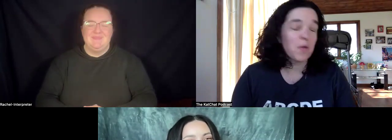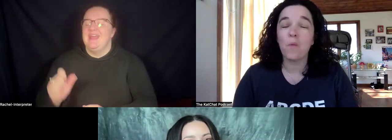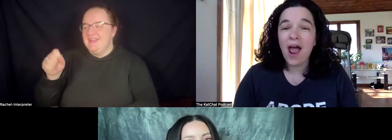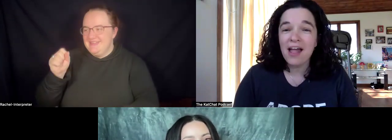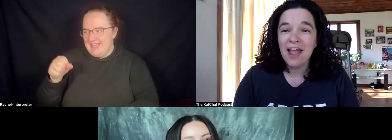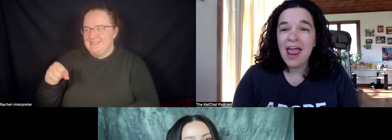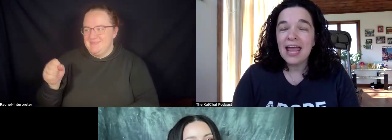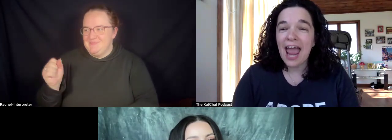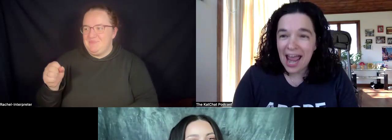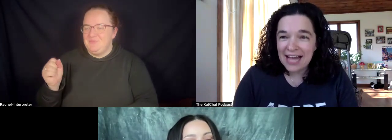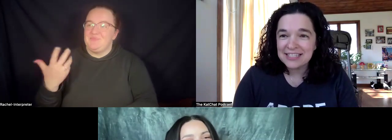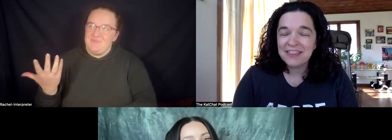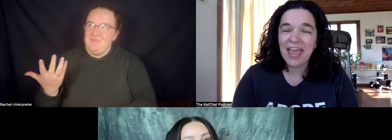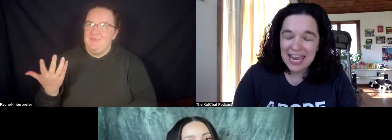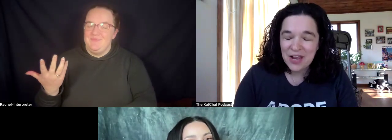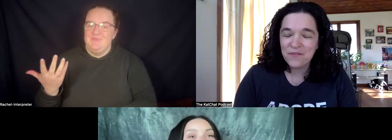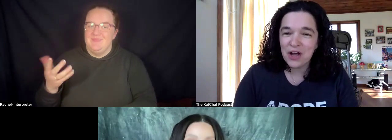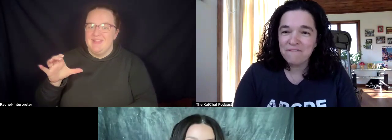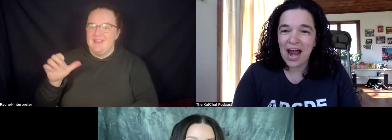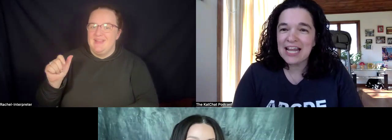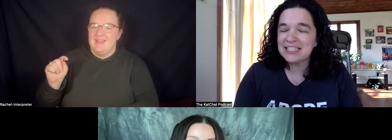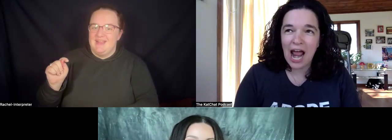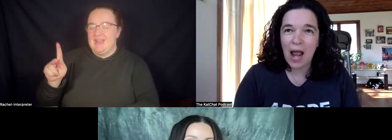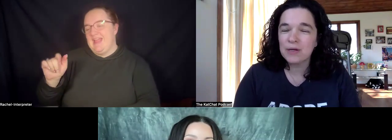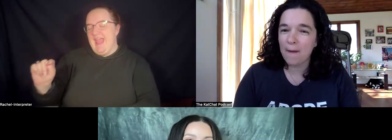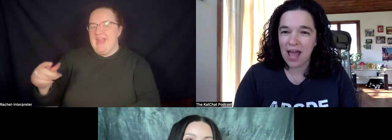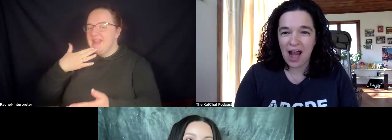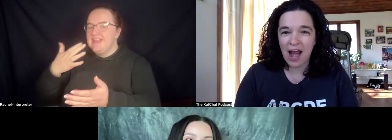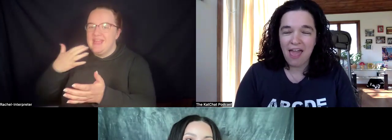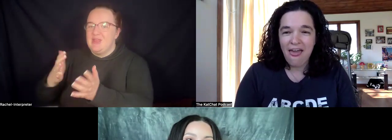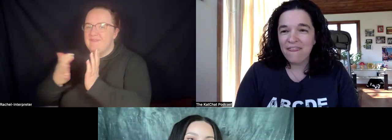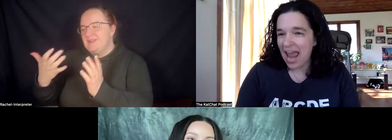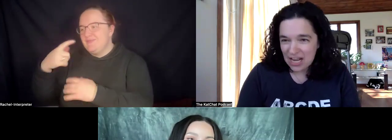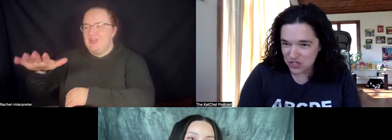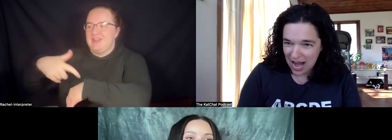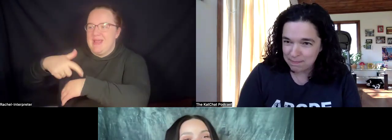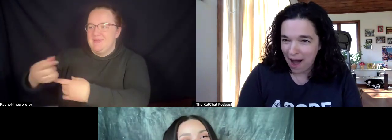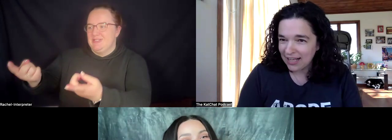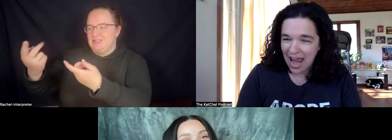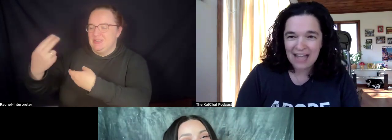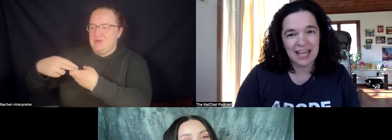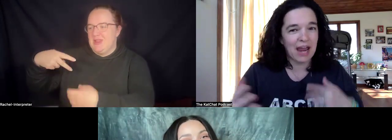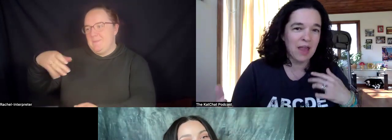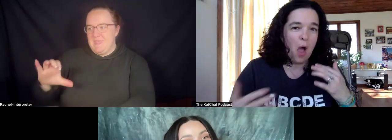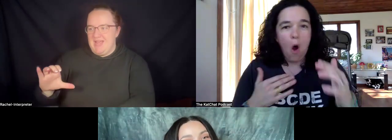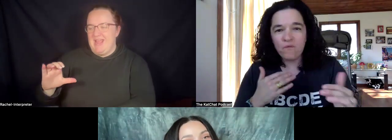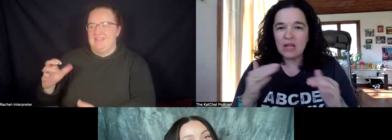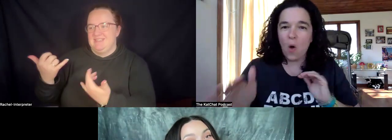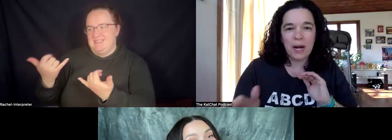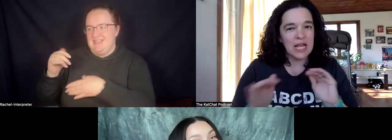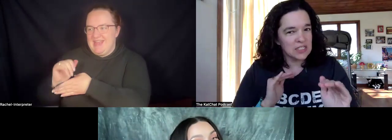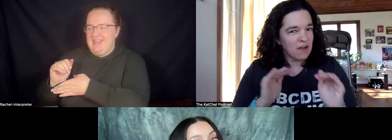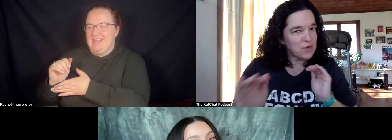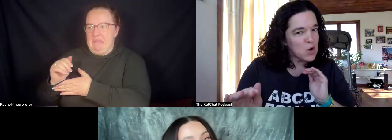Definitely, definitely. Well, Kat, thank you for finding time coming on the Cat Chat podcast. And then